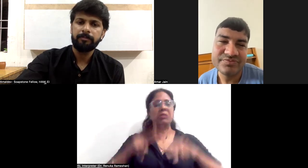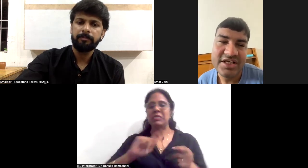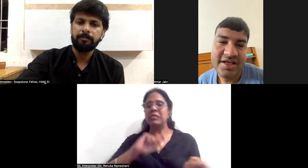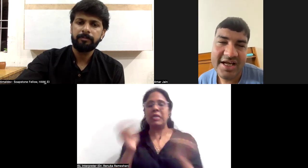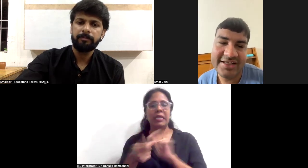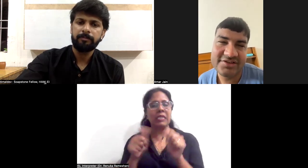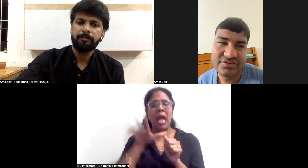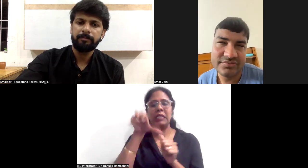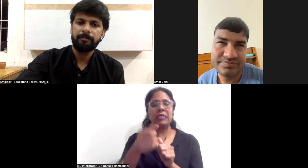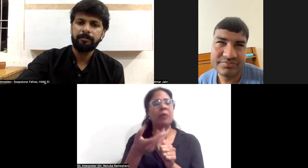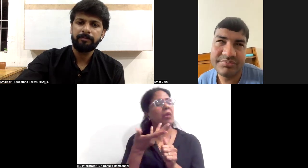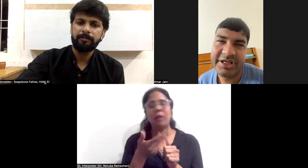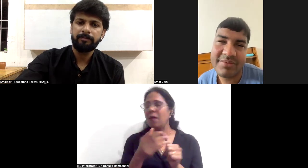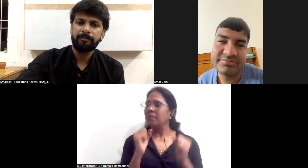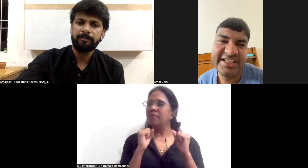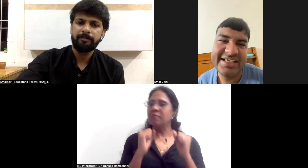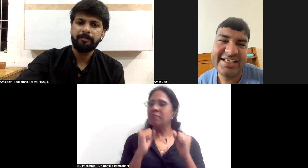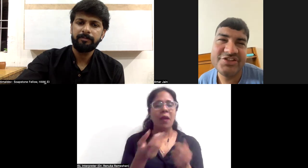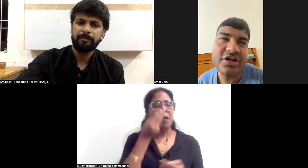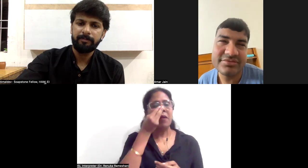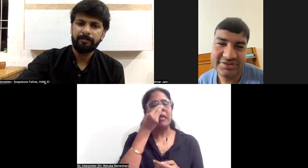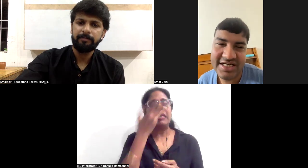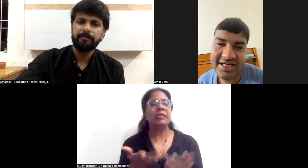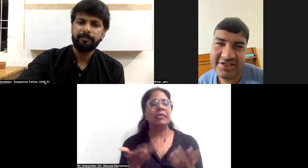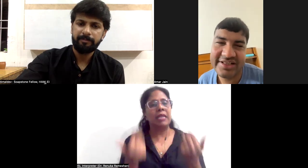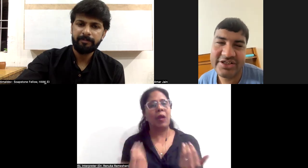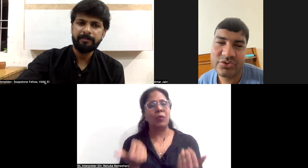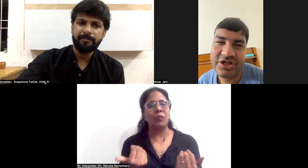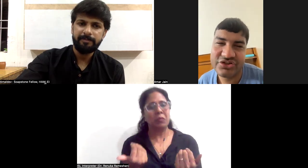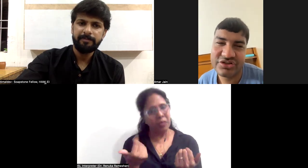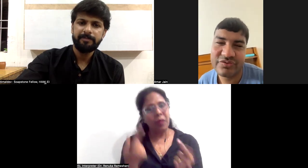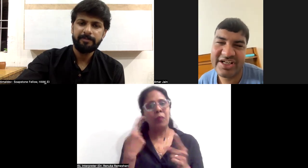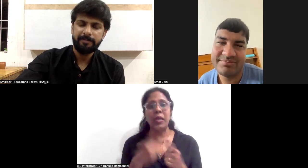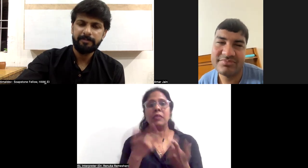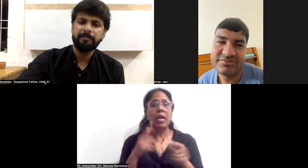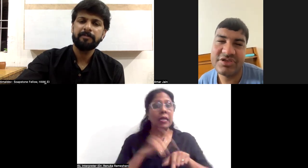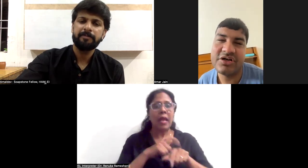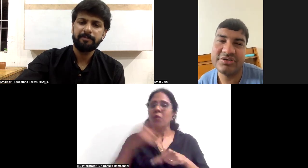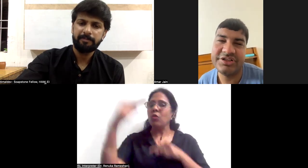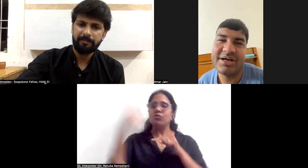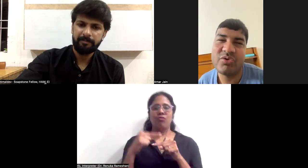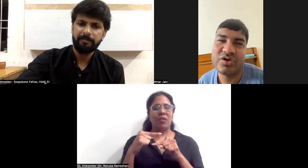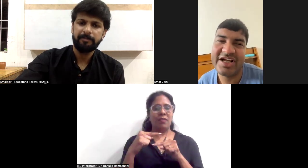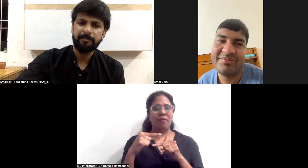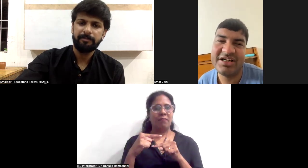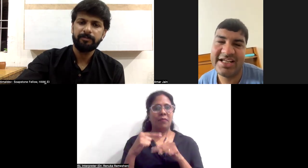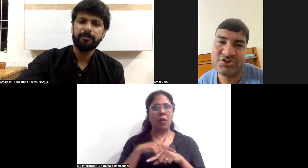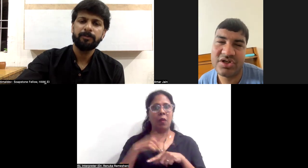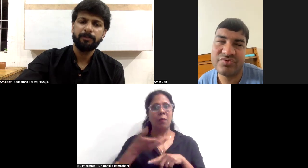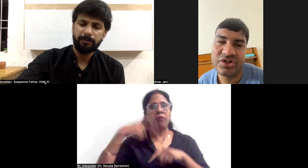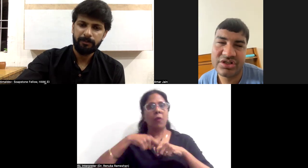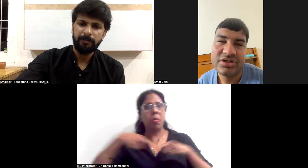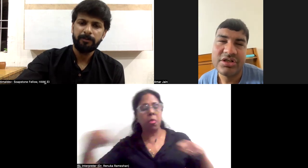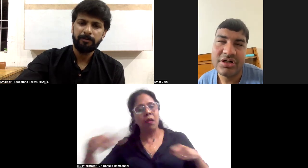one has become easier and has led to reduction of time. The amount of time it takes